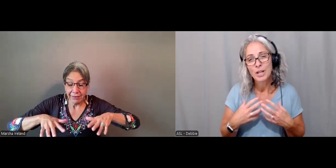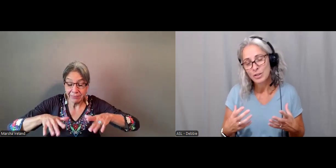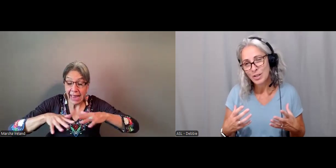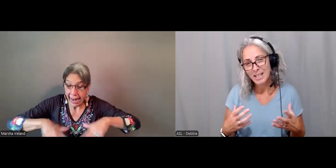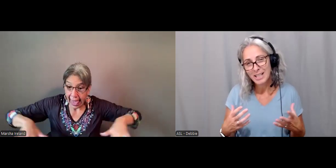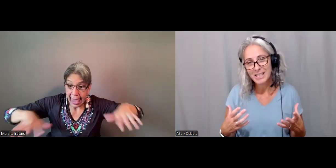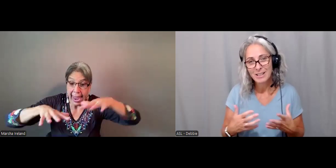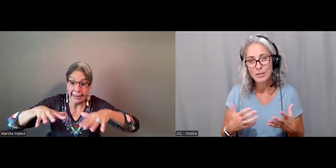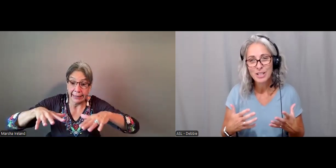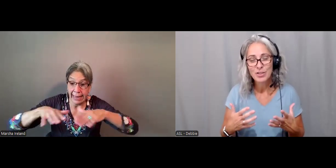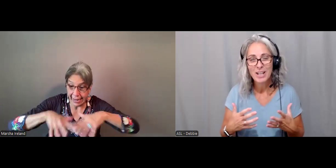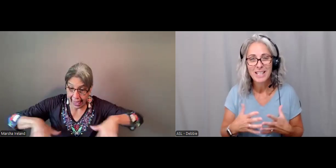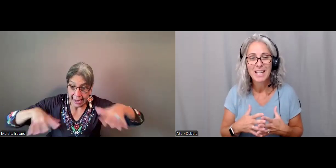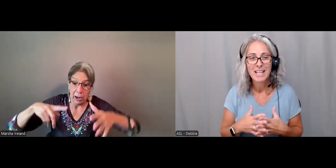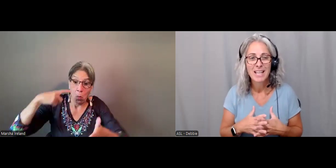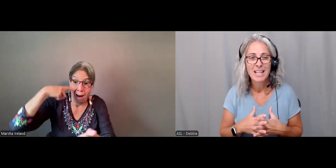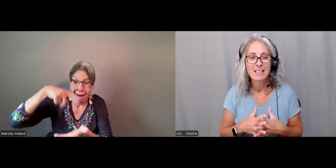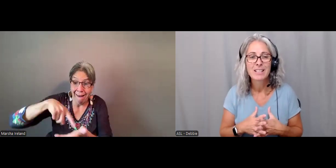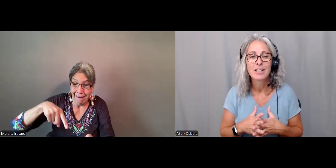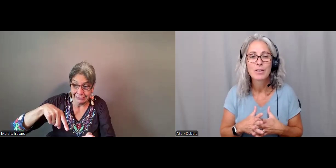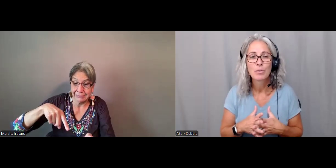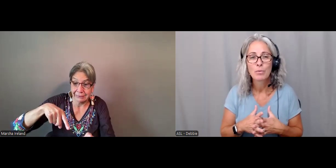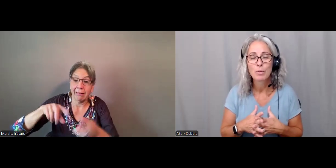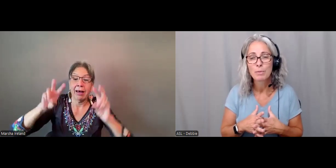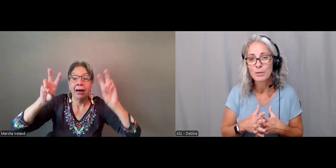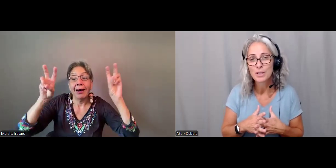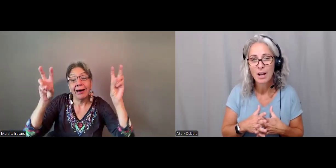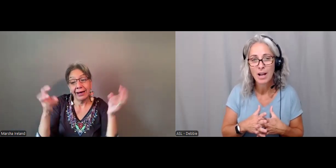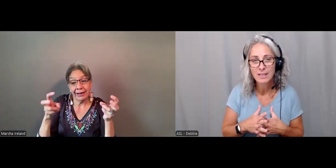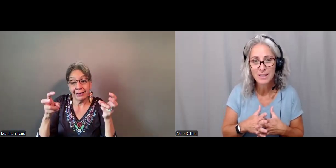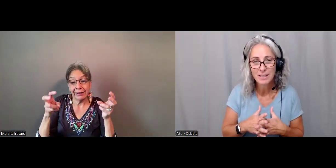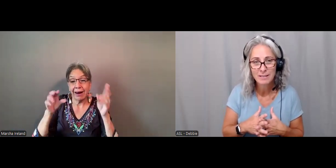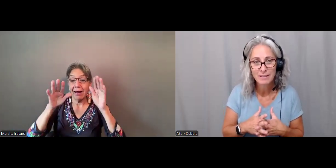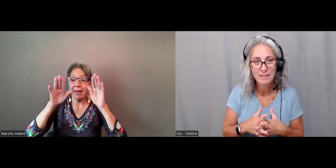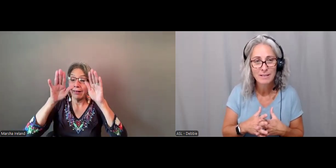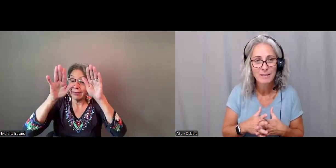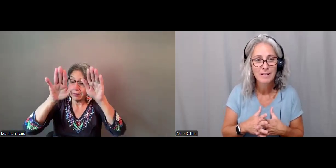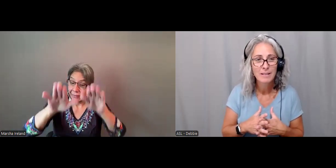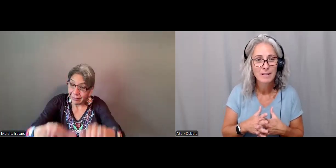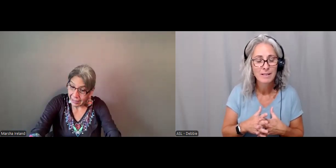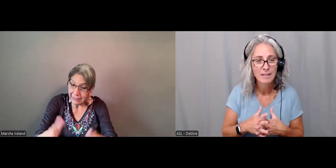which is loosely translated is woman who signs.